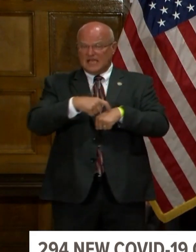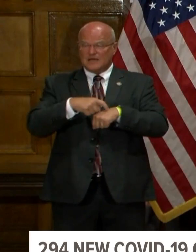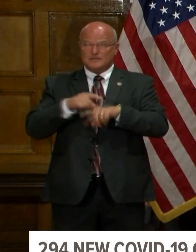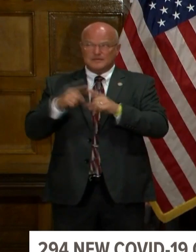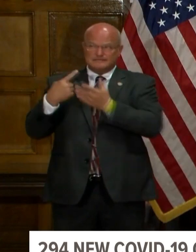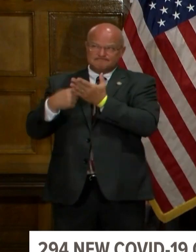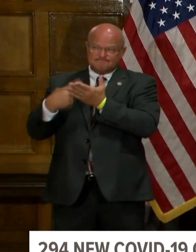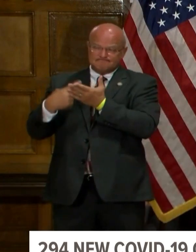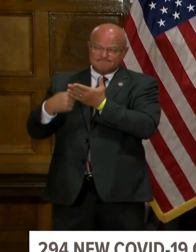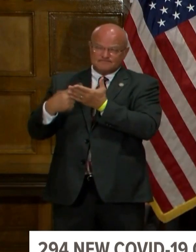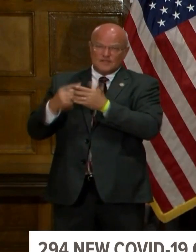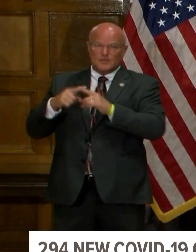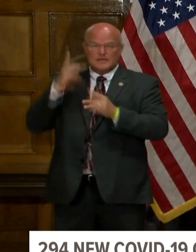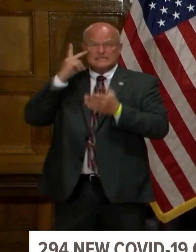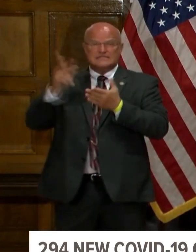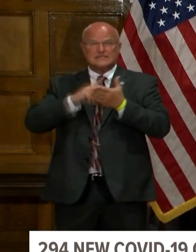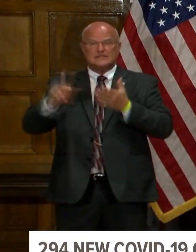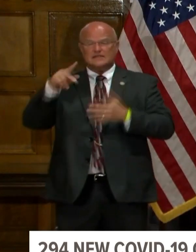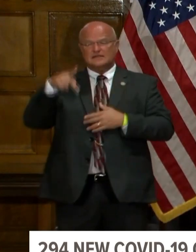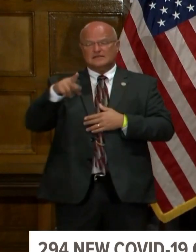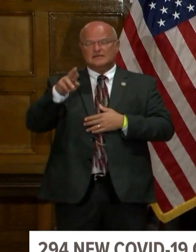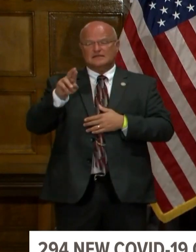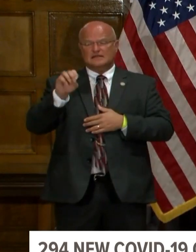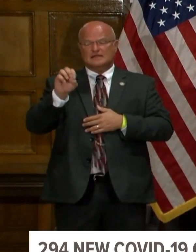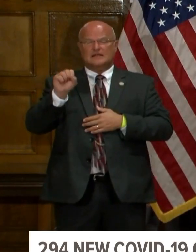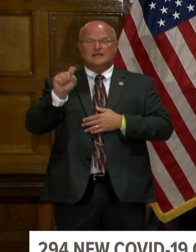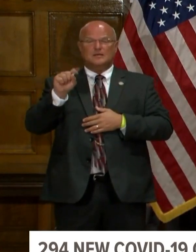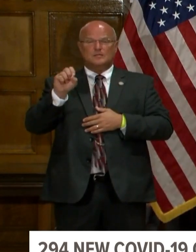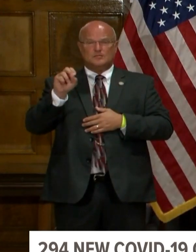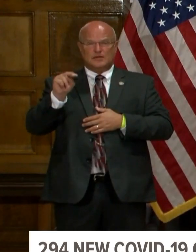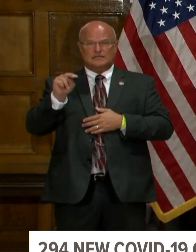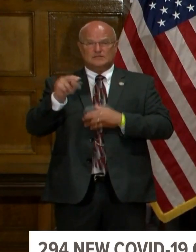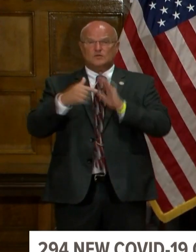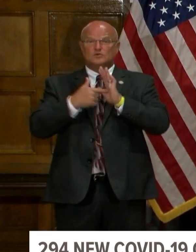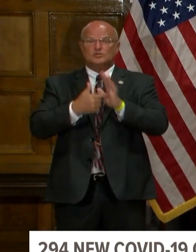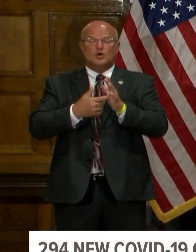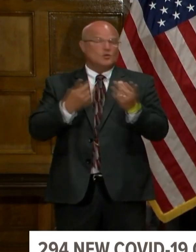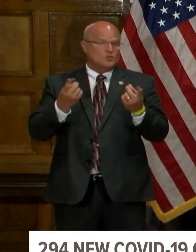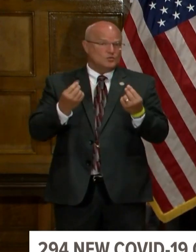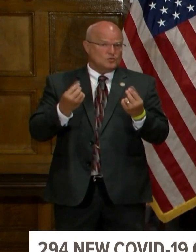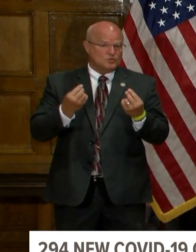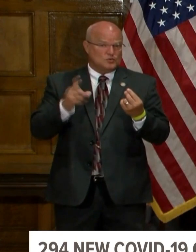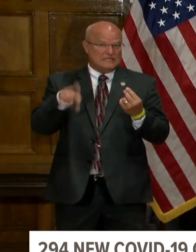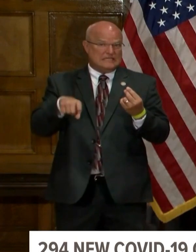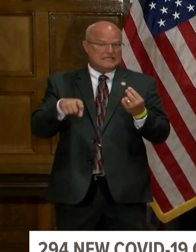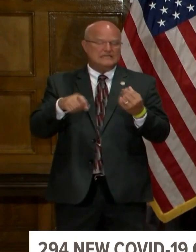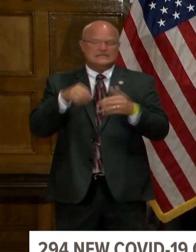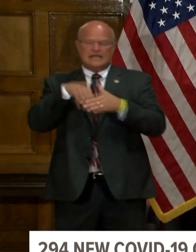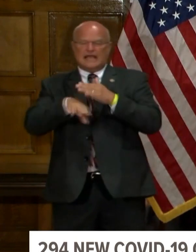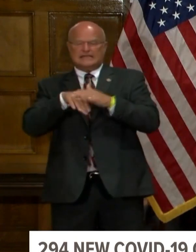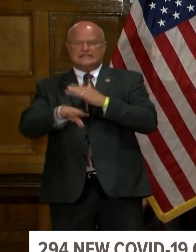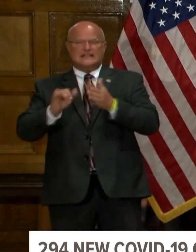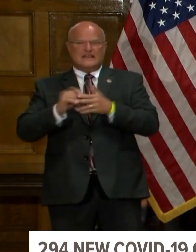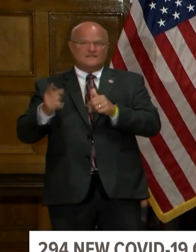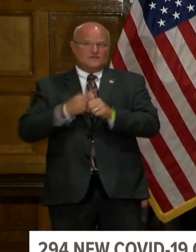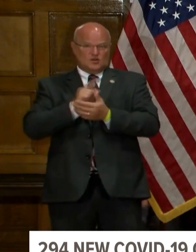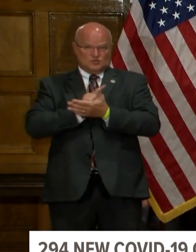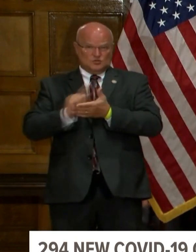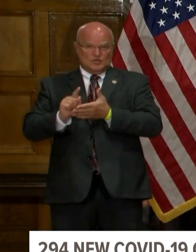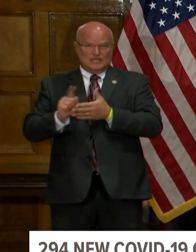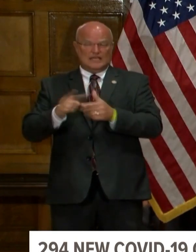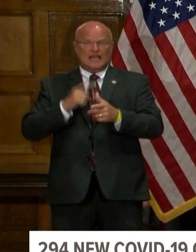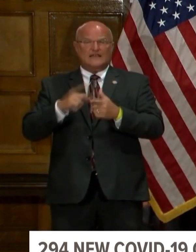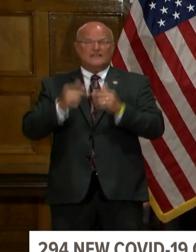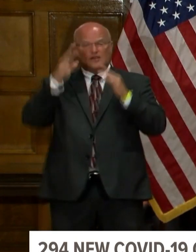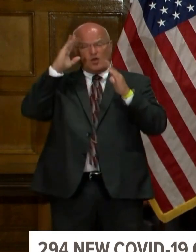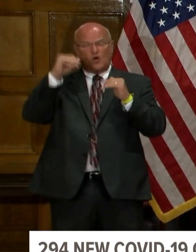But Secretary Preston will show what everyone needs to do in order to access that first week, and then